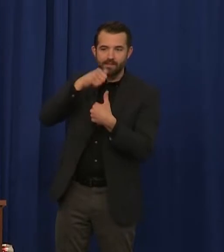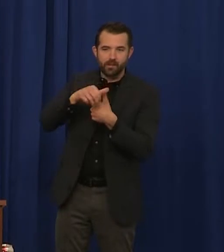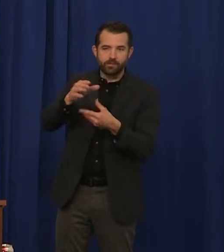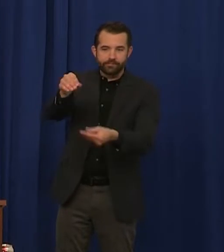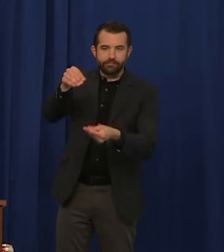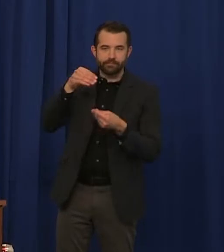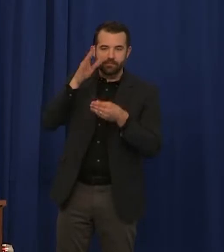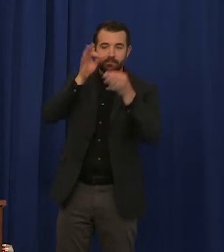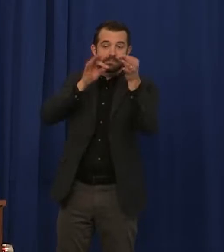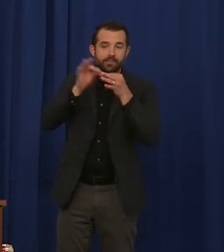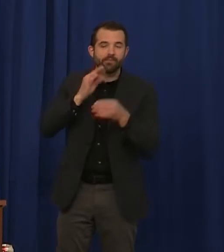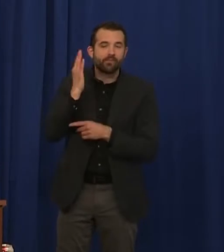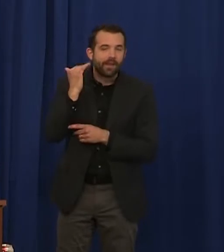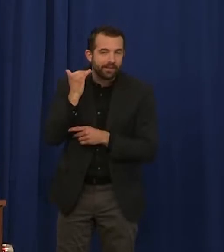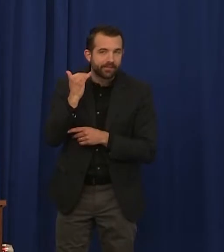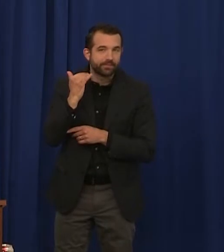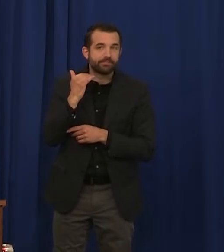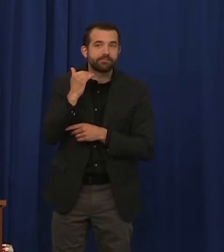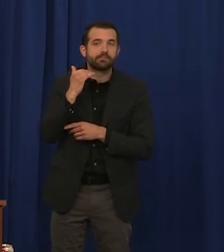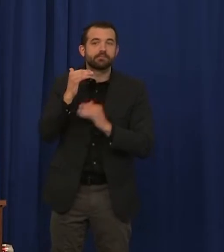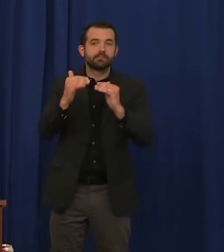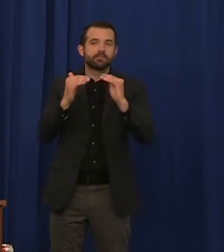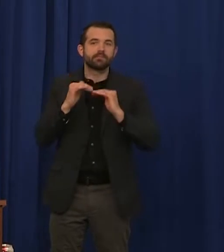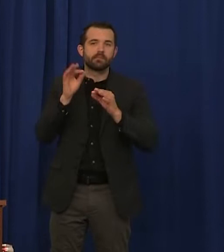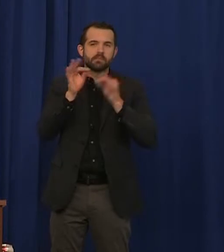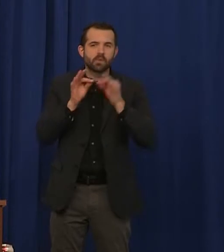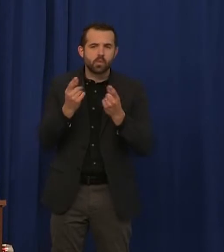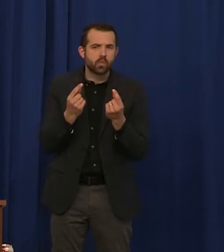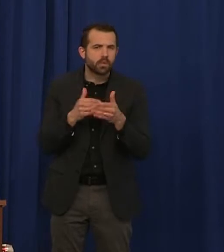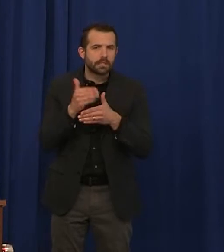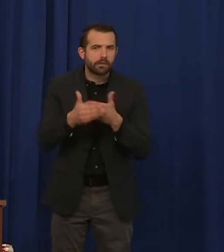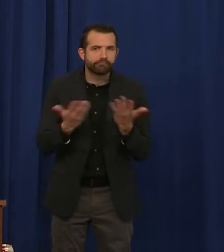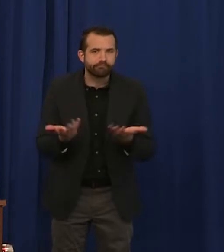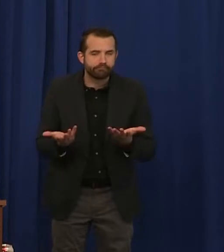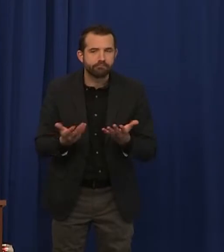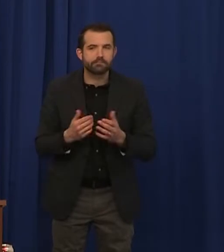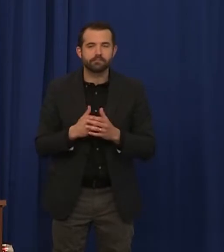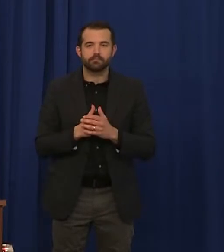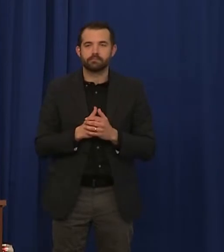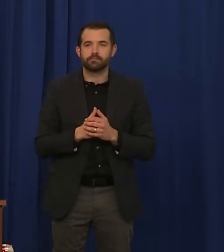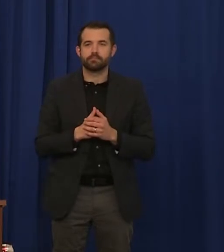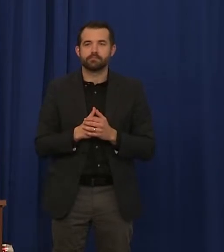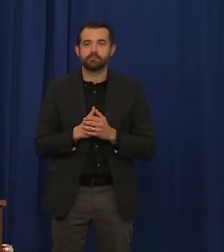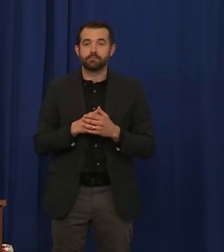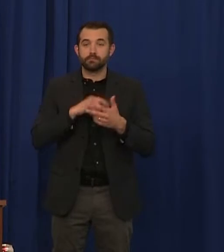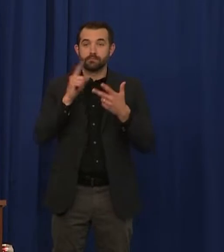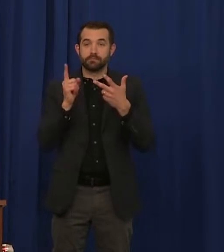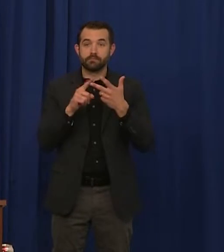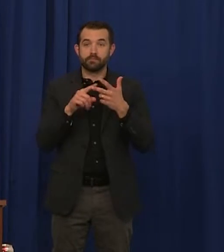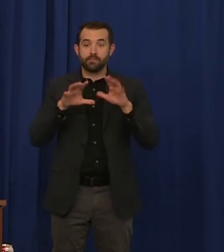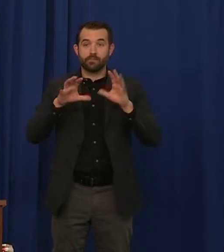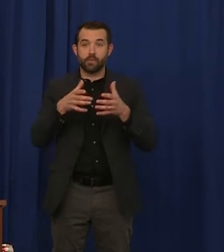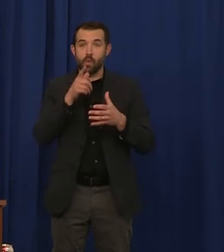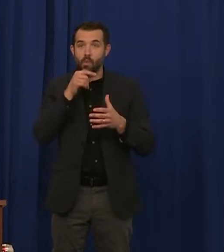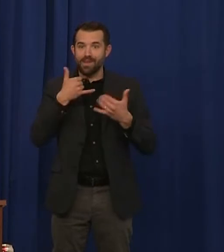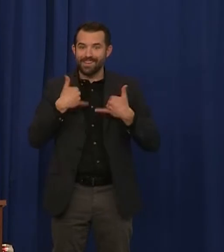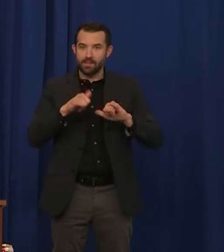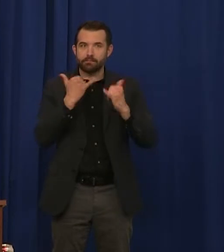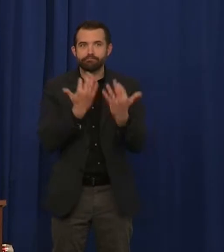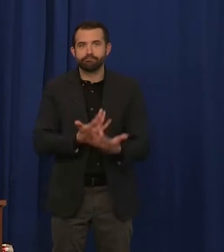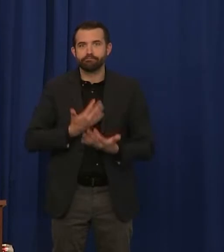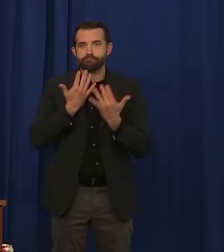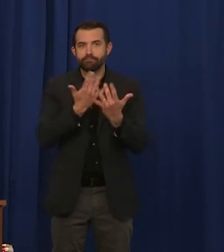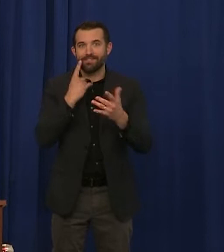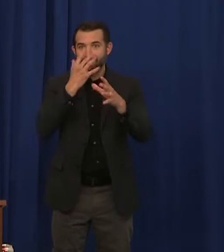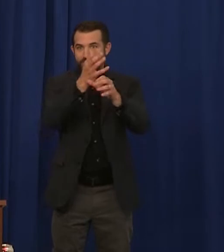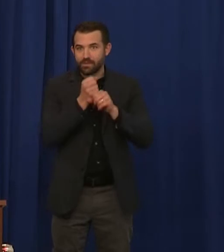and outlining the next steps. People whose claim is still being held after this action will be contacted